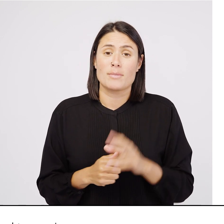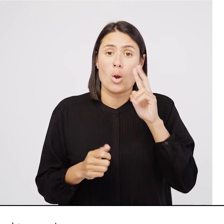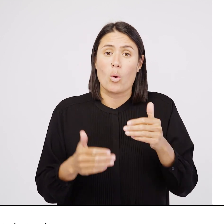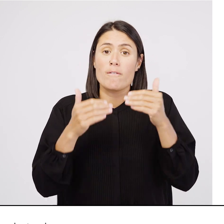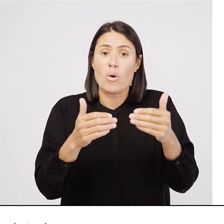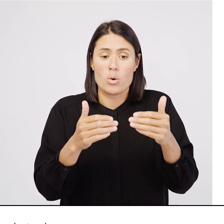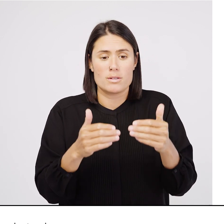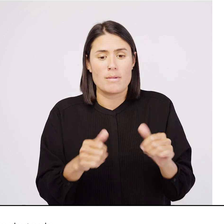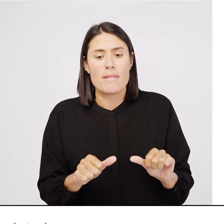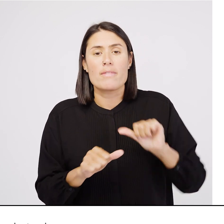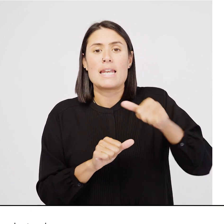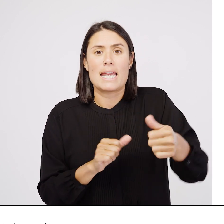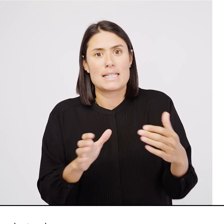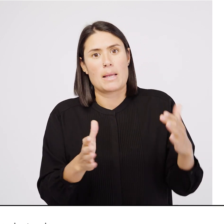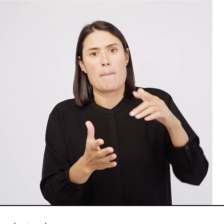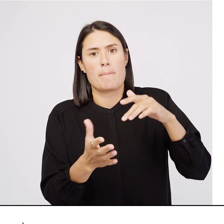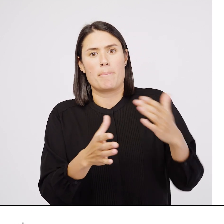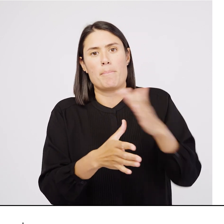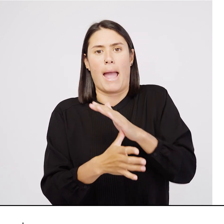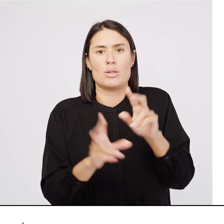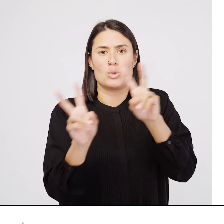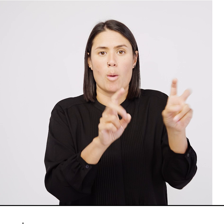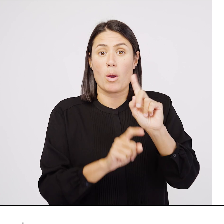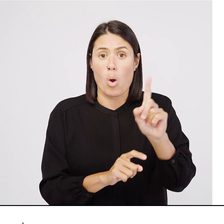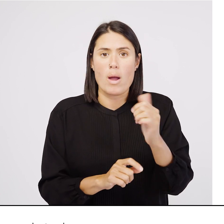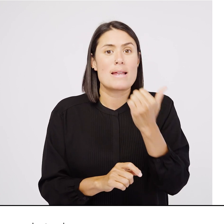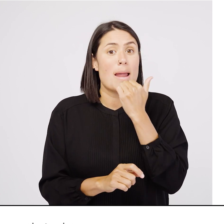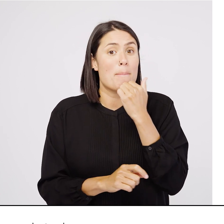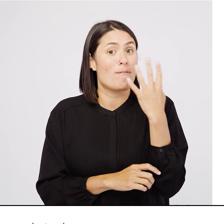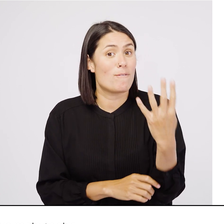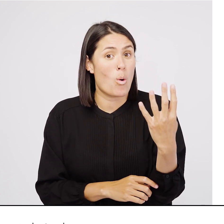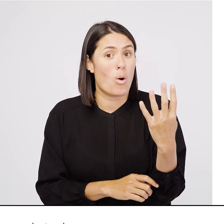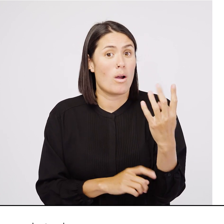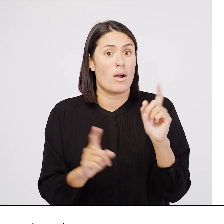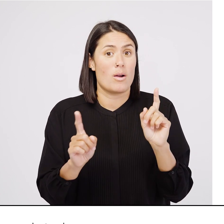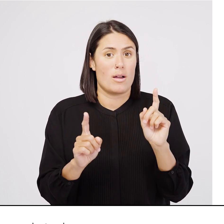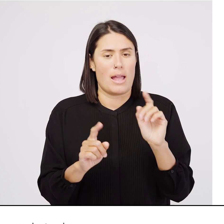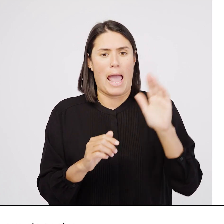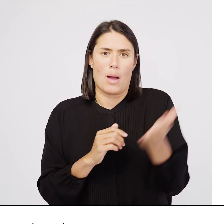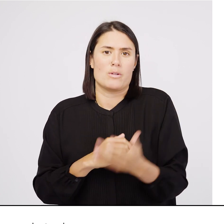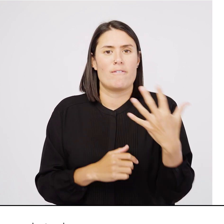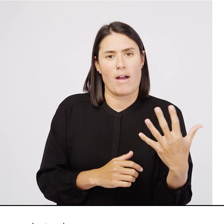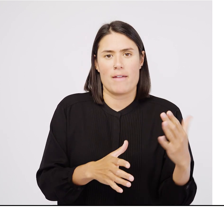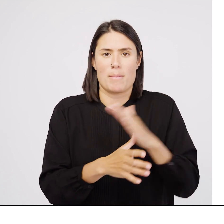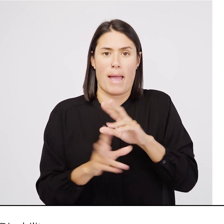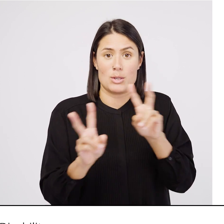to moving on to the next main topic, which is number 4 out of the 5 main